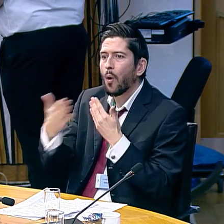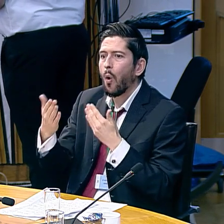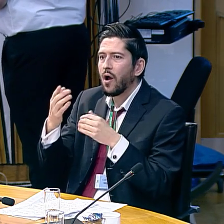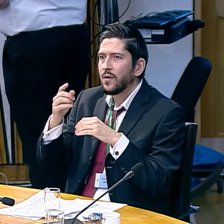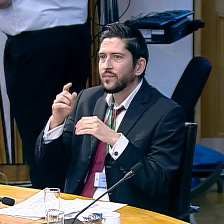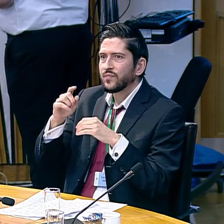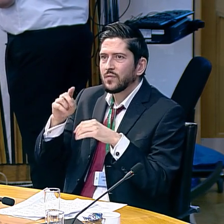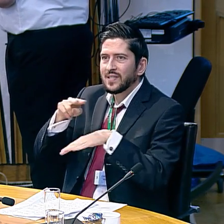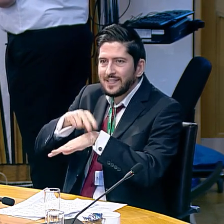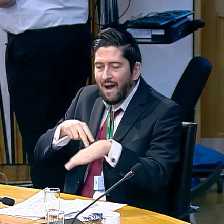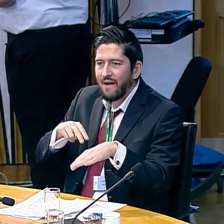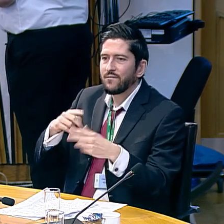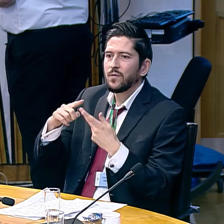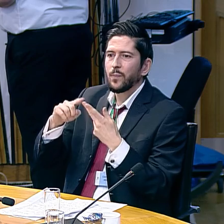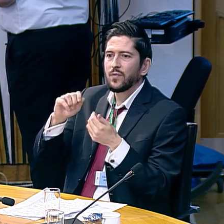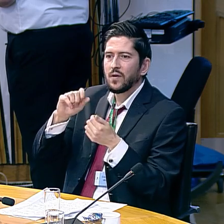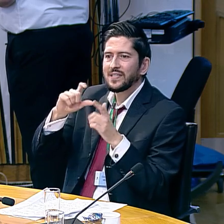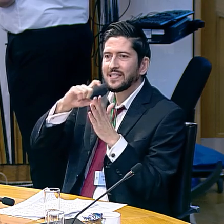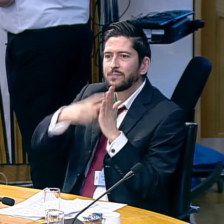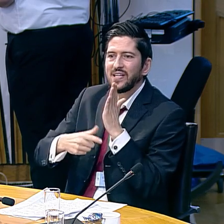university is more staff